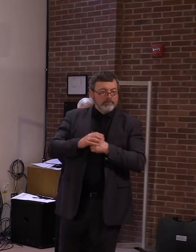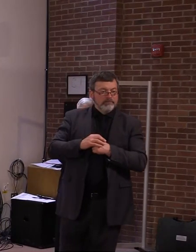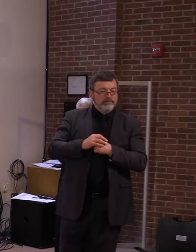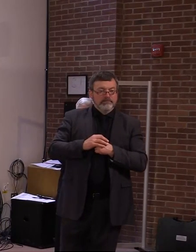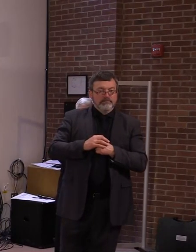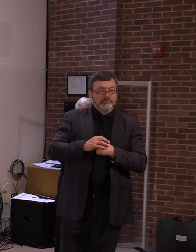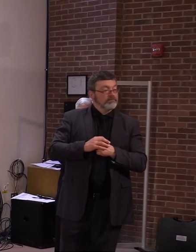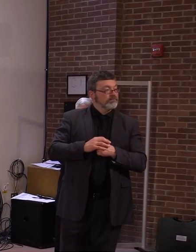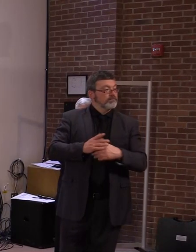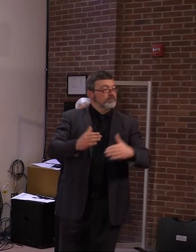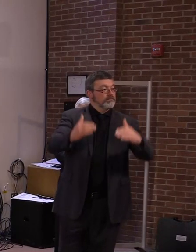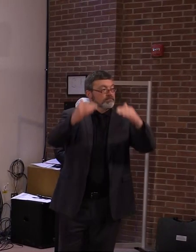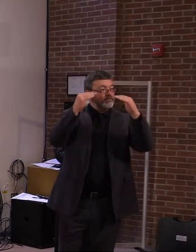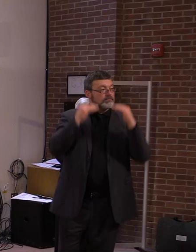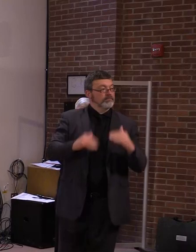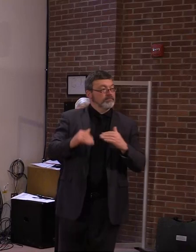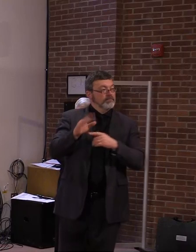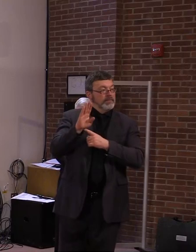Greg, the Bennington Banner.